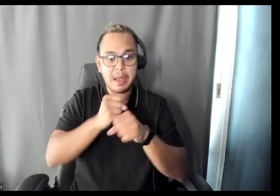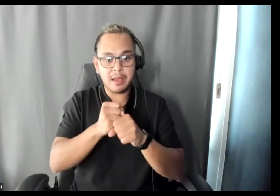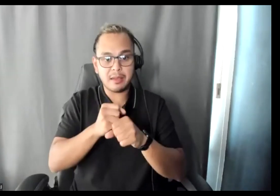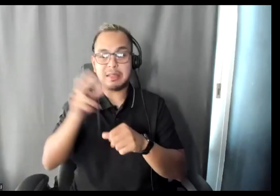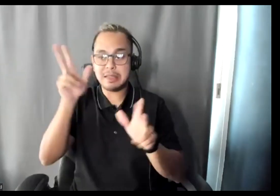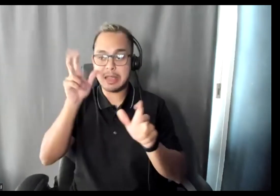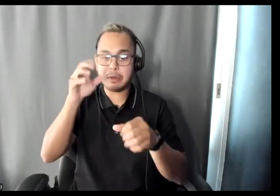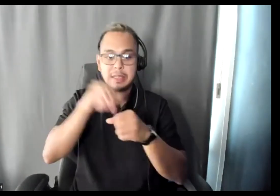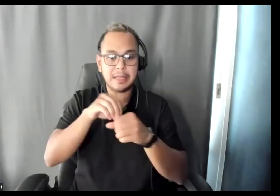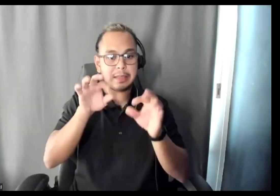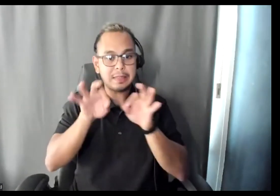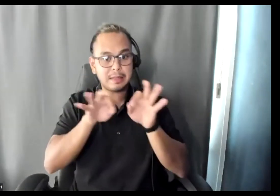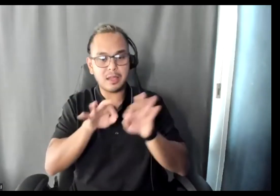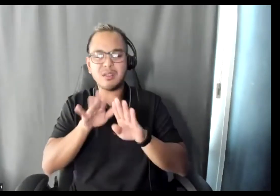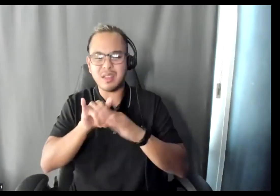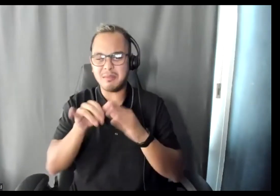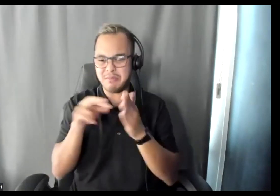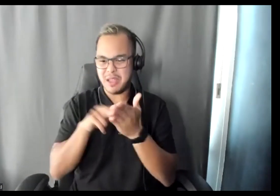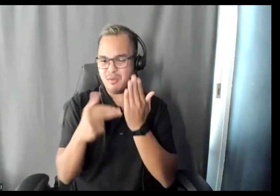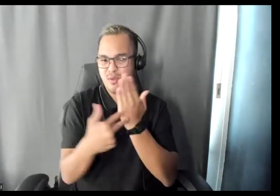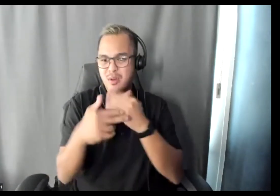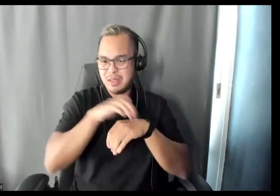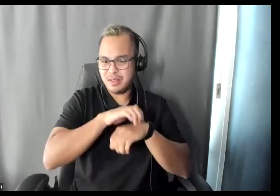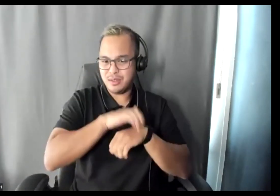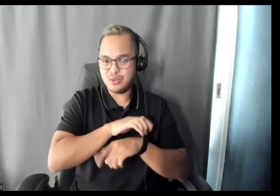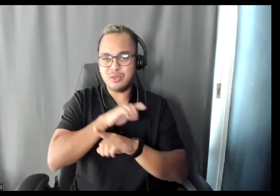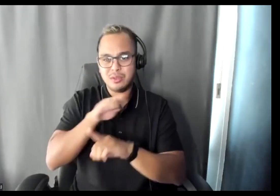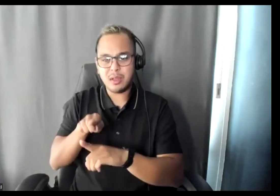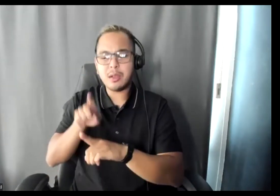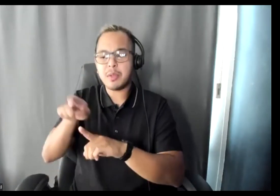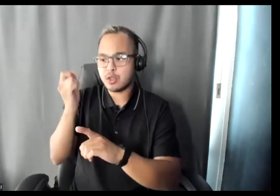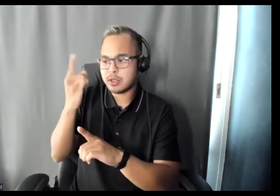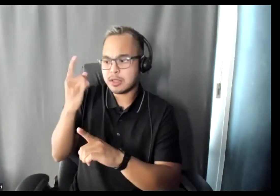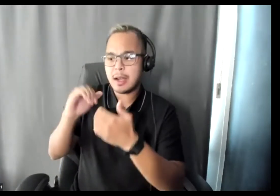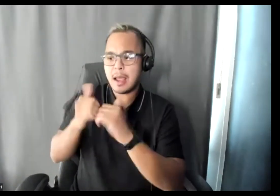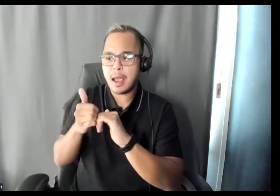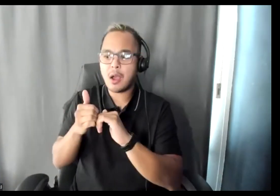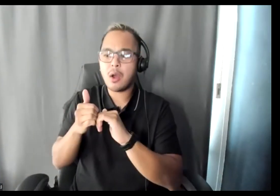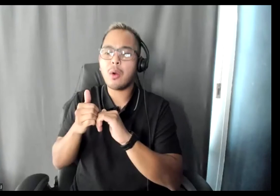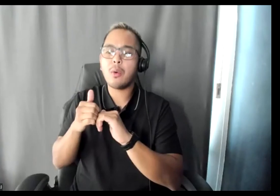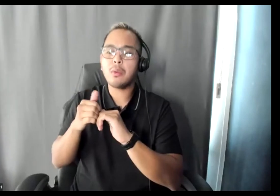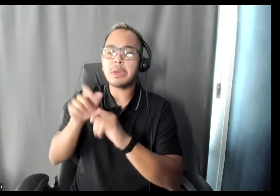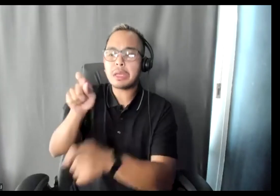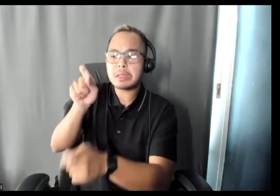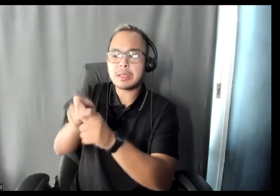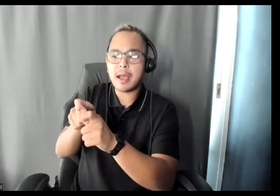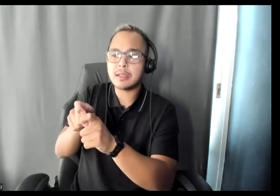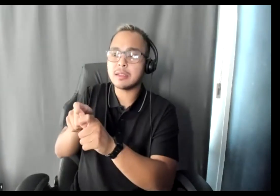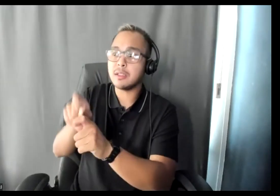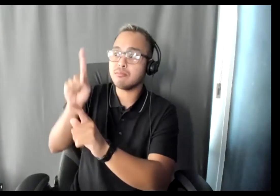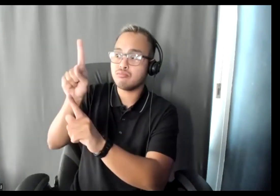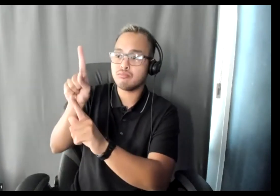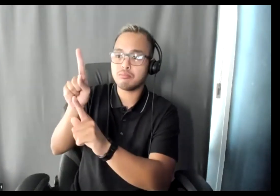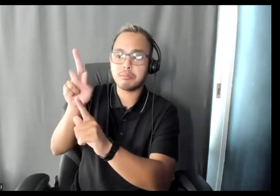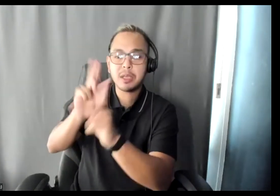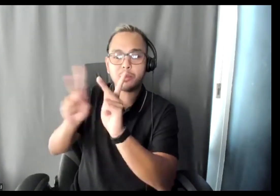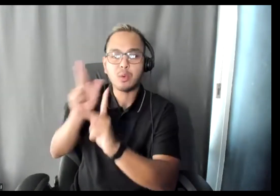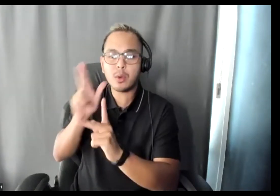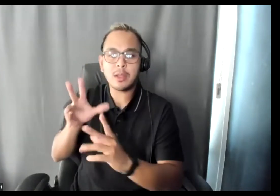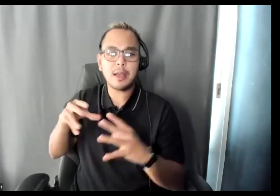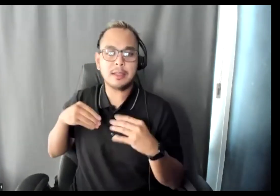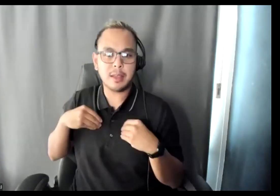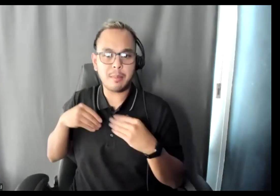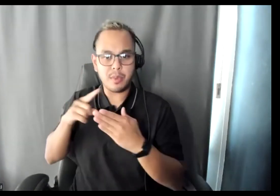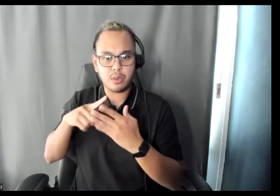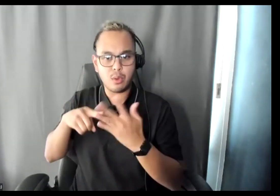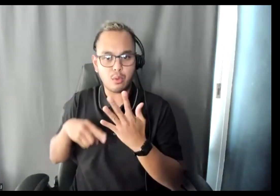think understanding how your audiences are going to relate to and take in certain solutions, being able to toggle